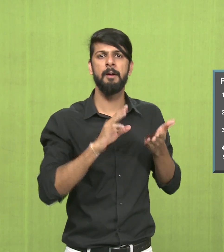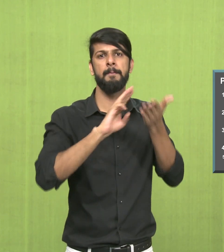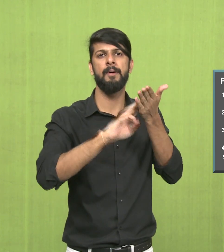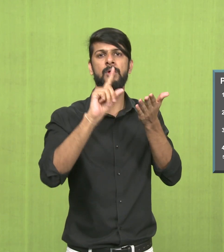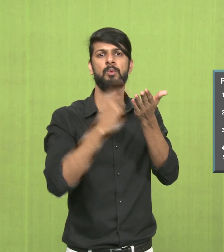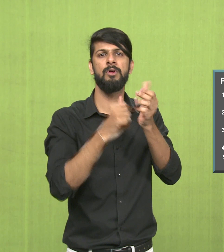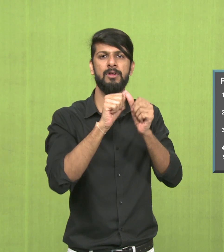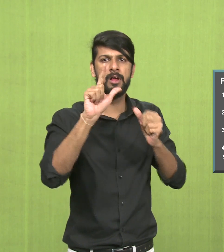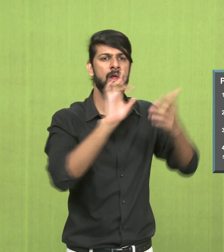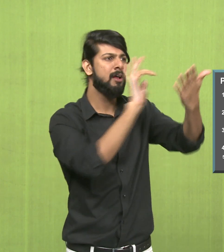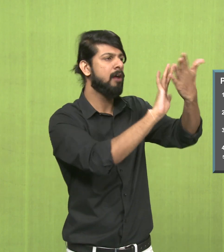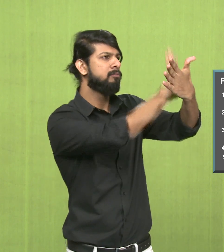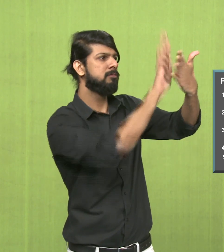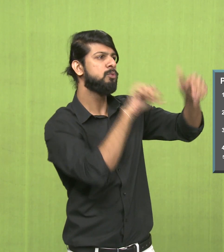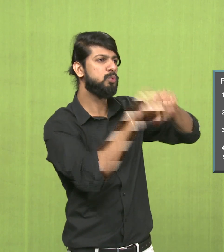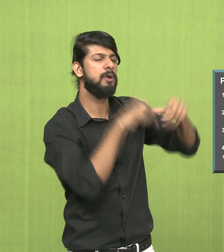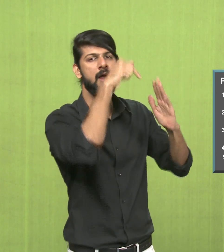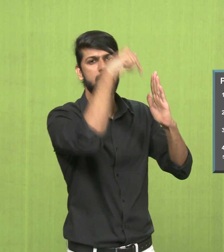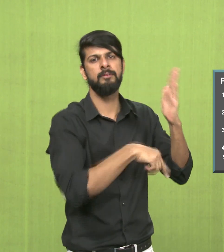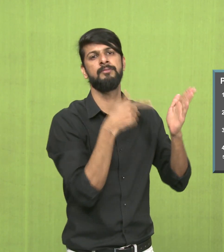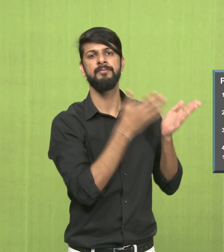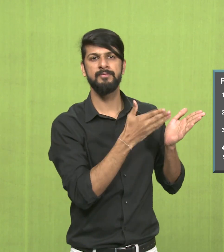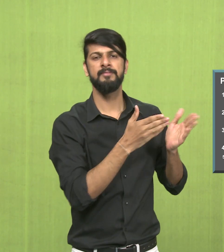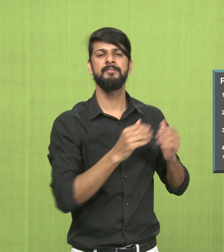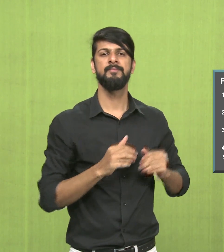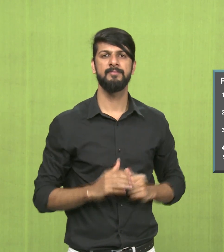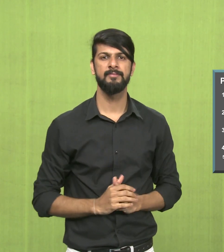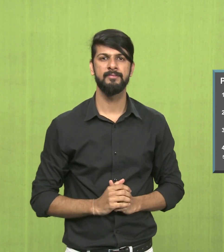That is the preparation of a surface for mural.